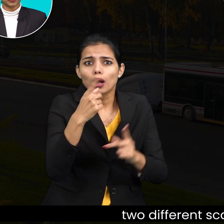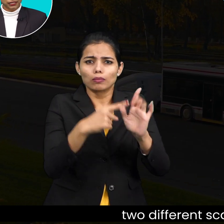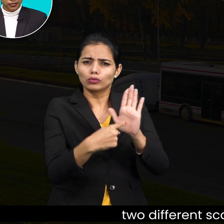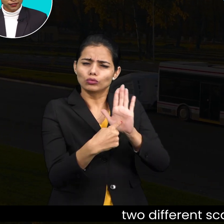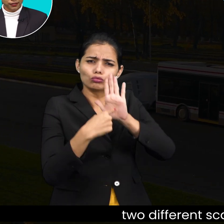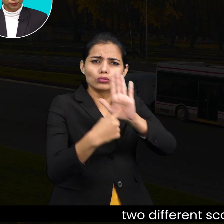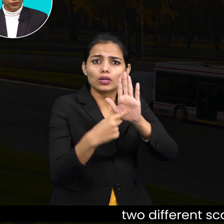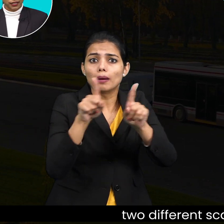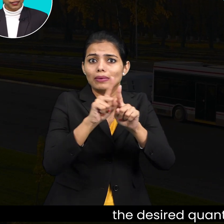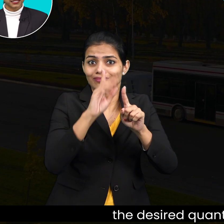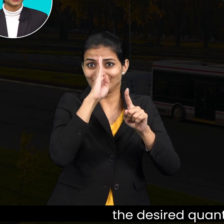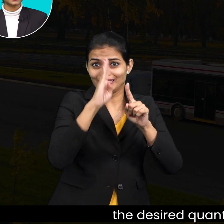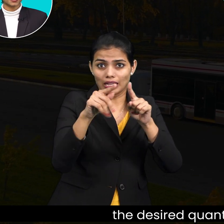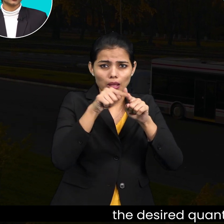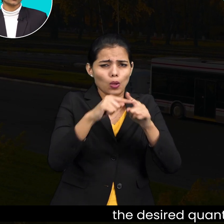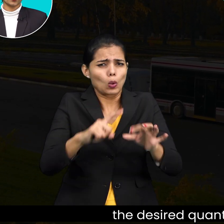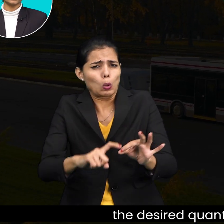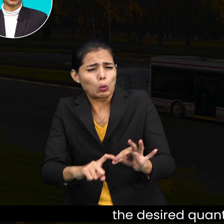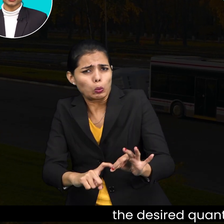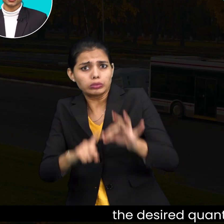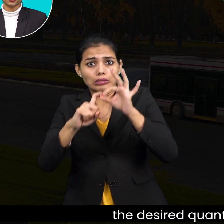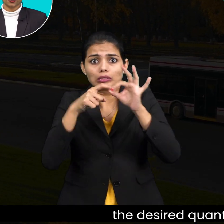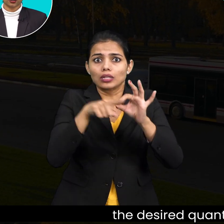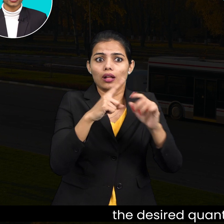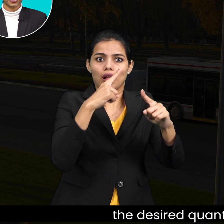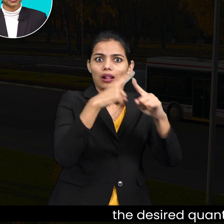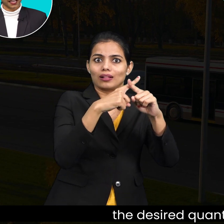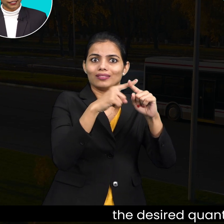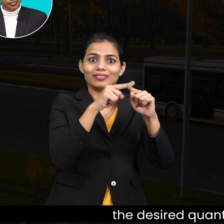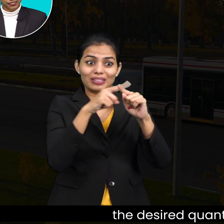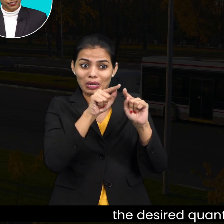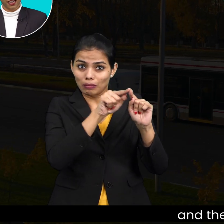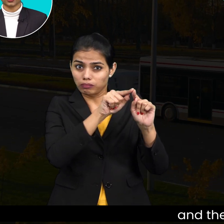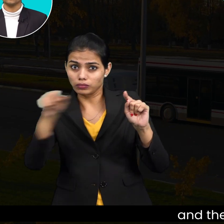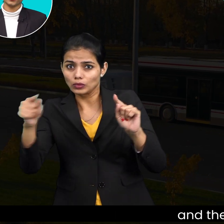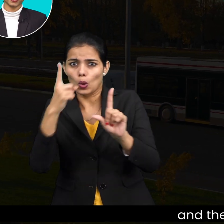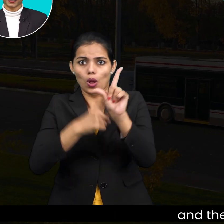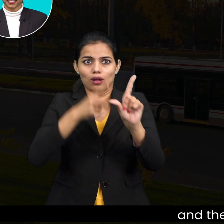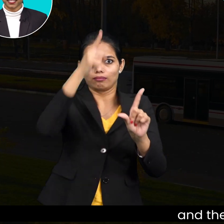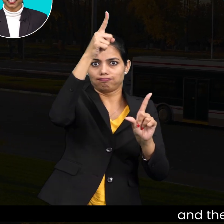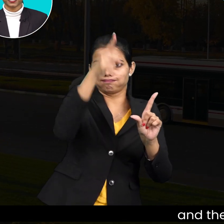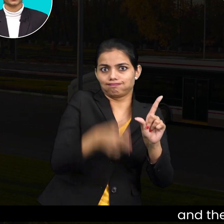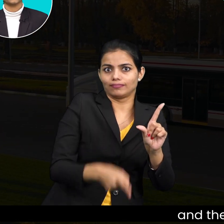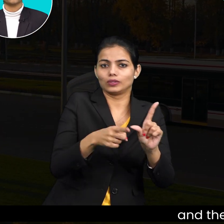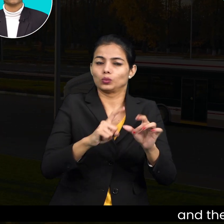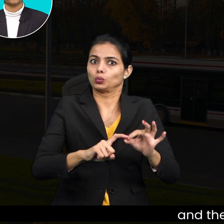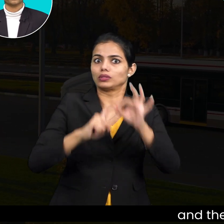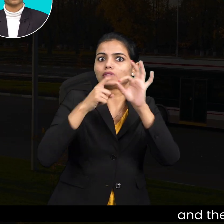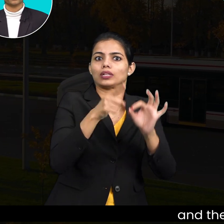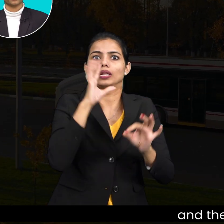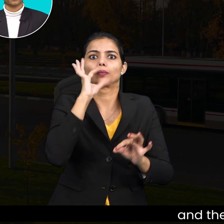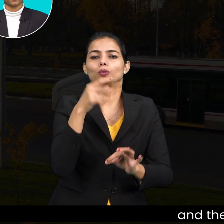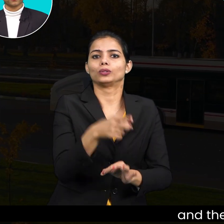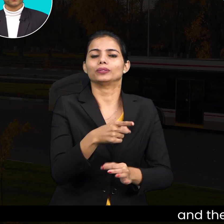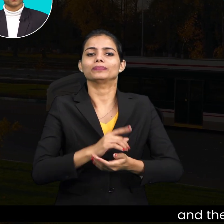to represent the desired quantities on the x-axis and the y-axis.